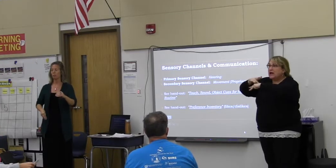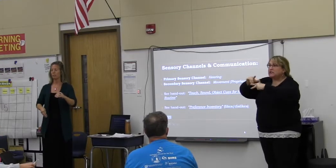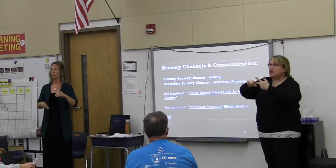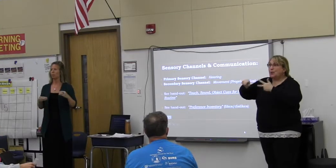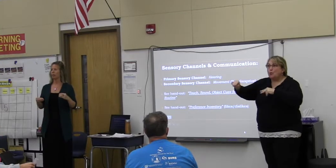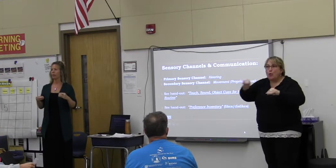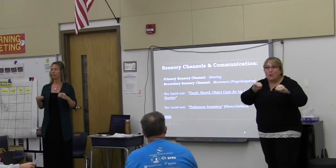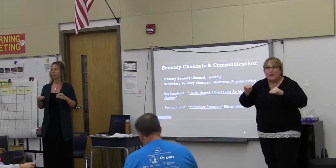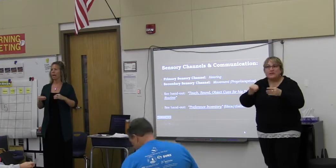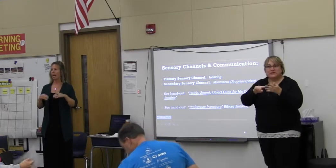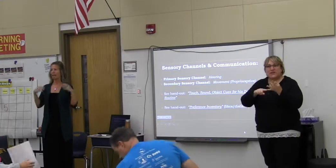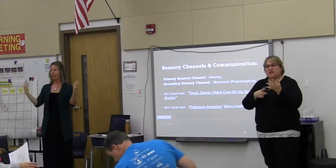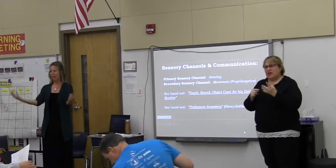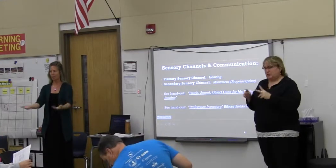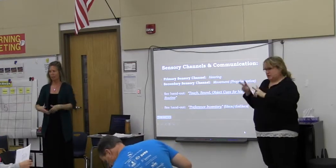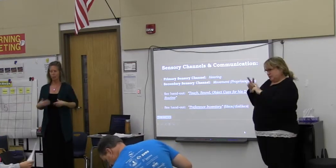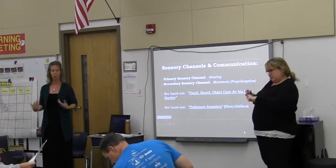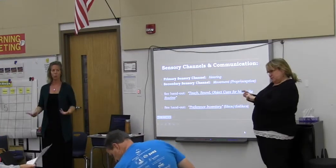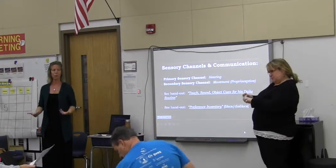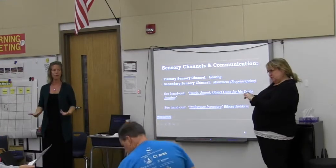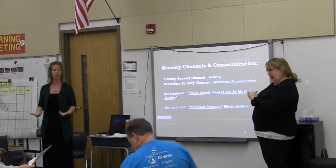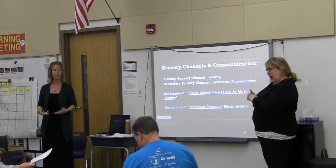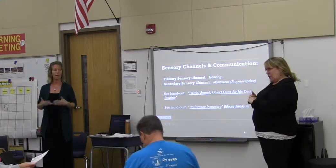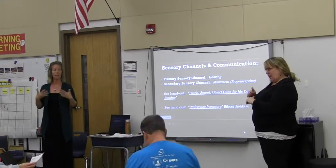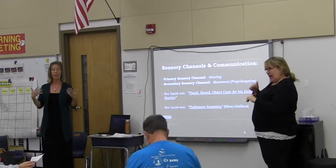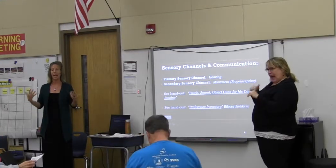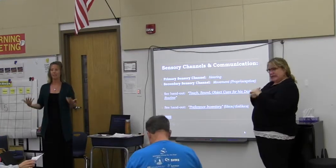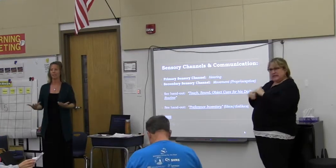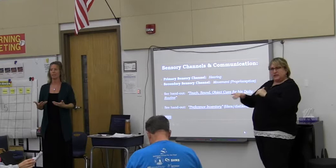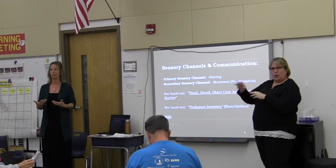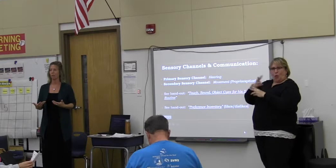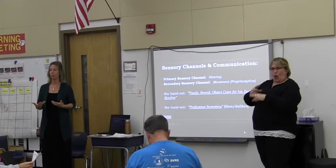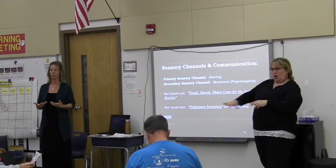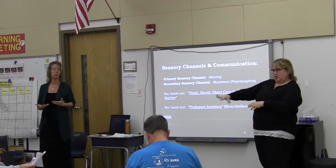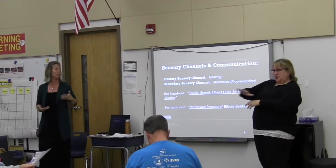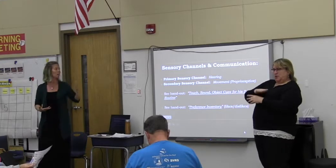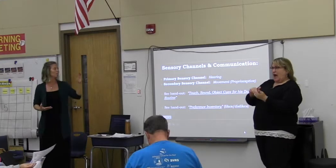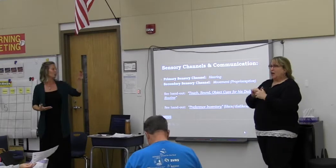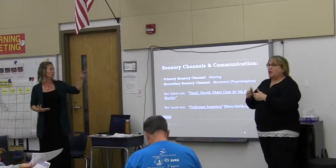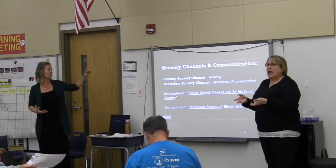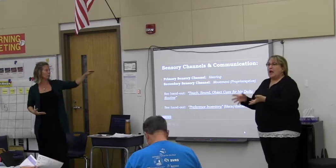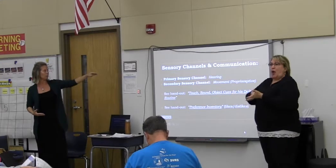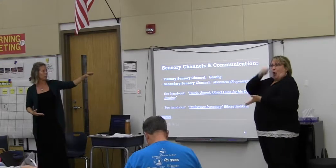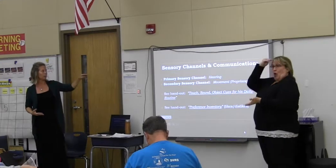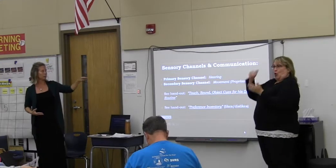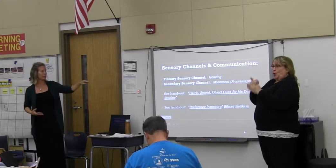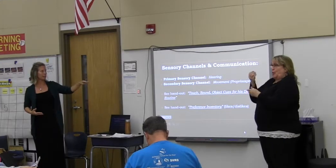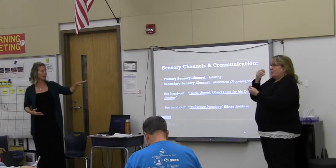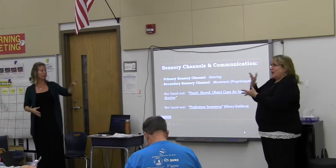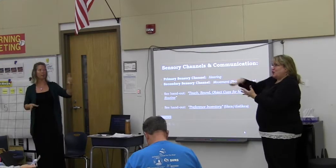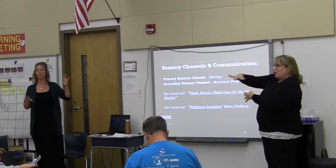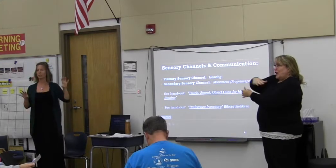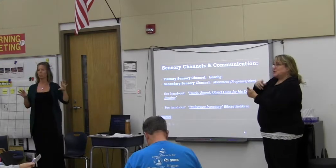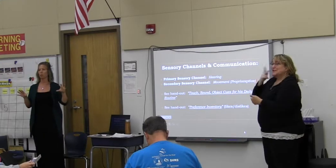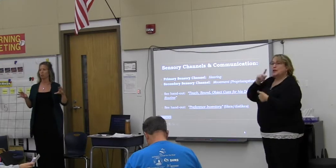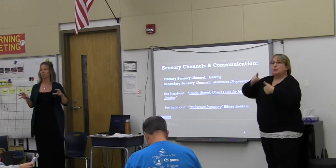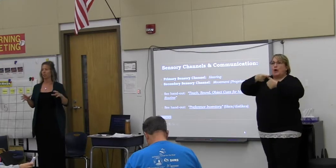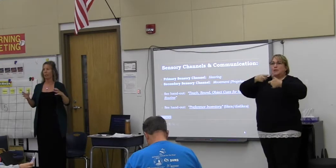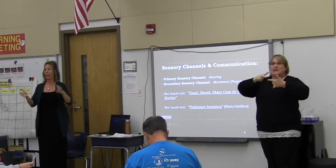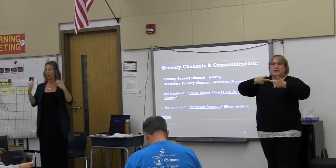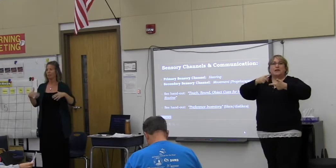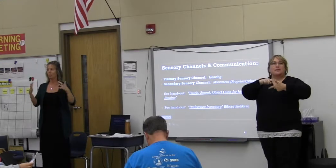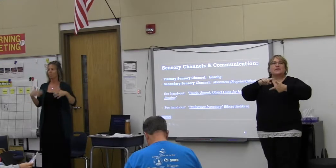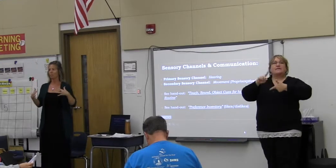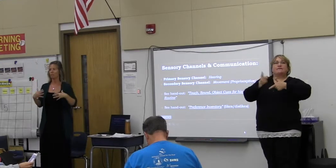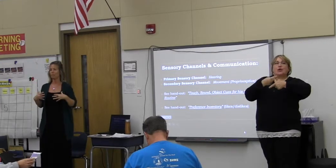their movements, and we're trying to figure out how do they access the world around them? How do they access information? So when you see primary and secondary, this is referring